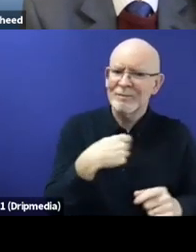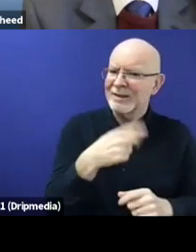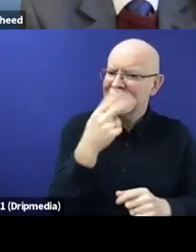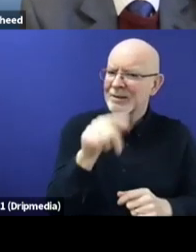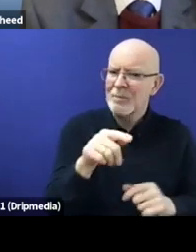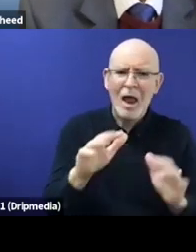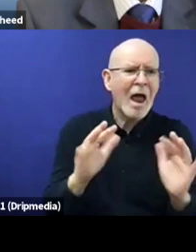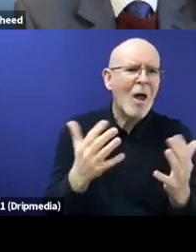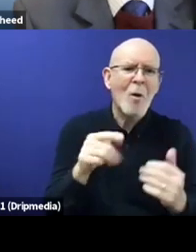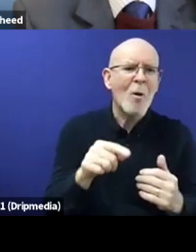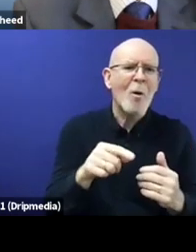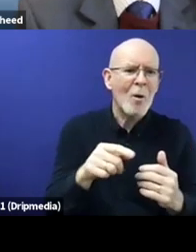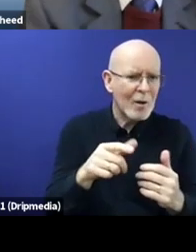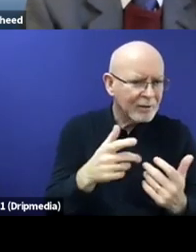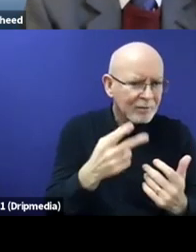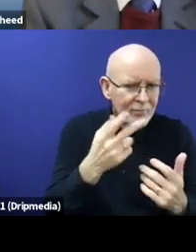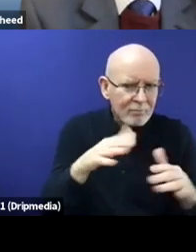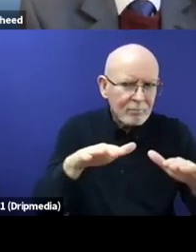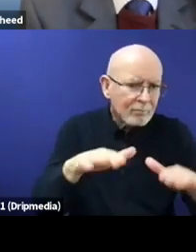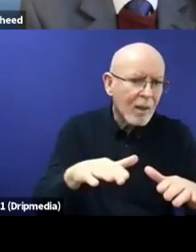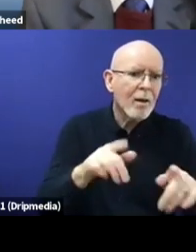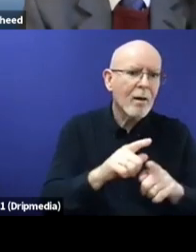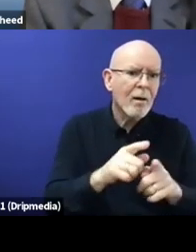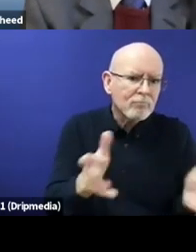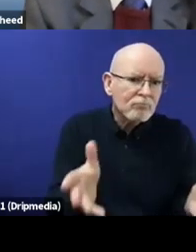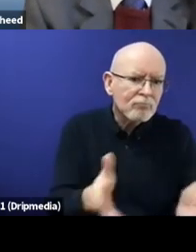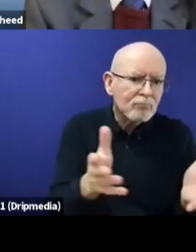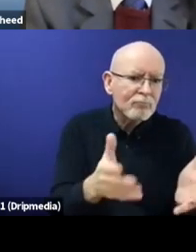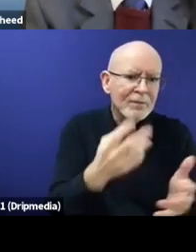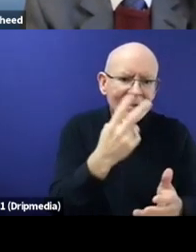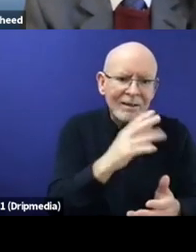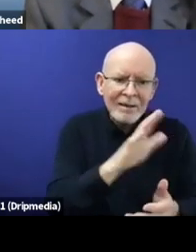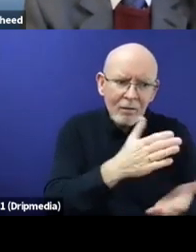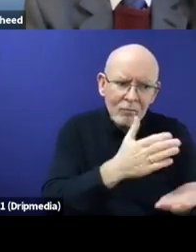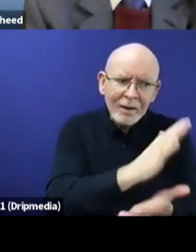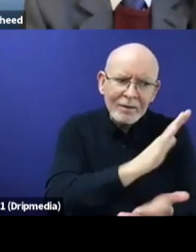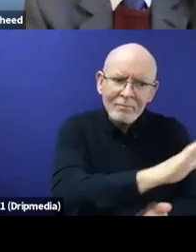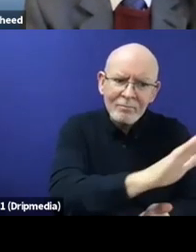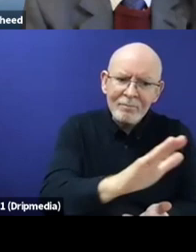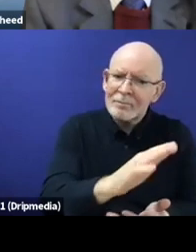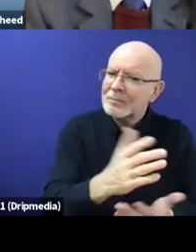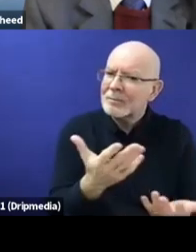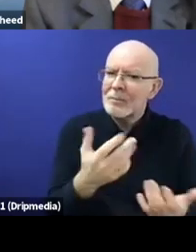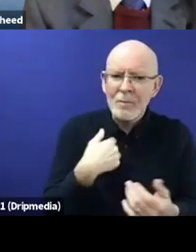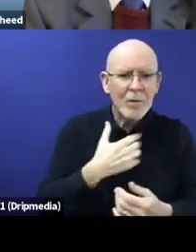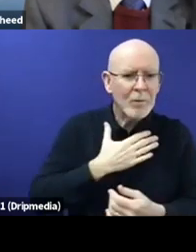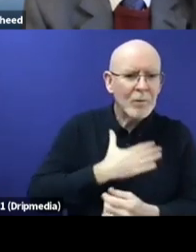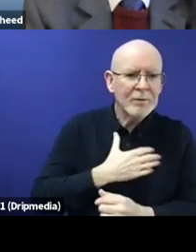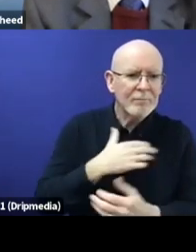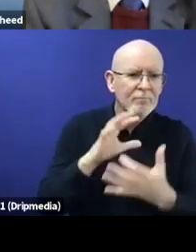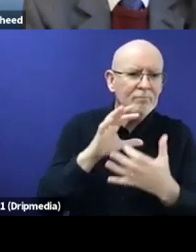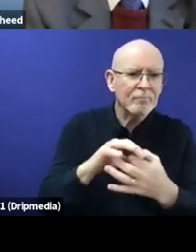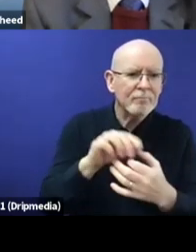situations where the receiving communities are able to empathize with those who are coming in, then they really have a very good chance of